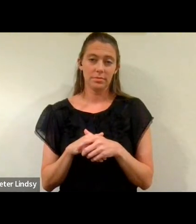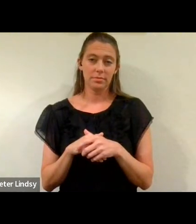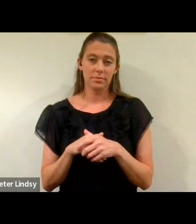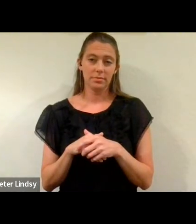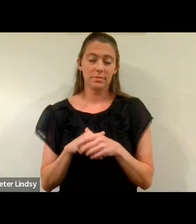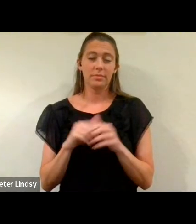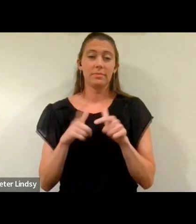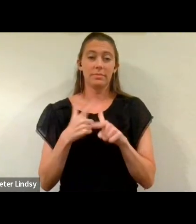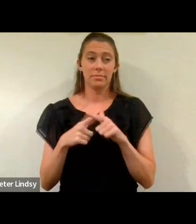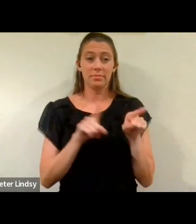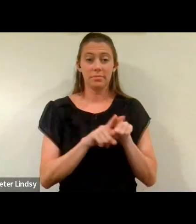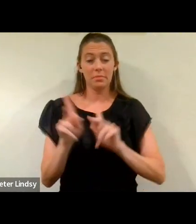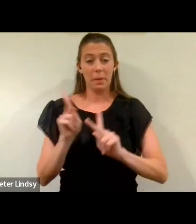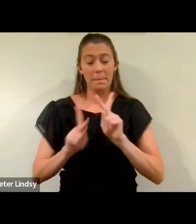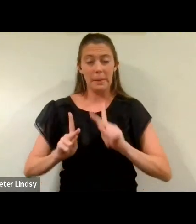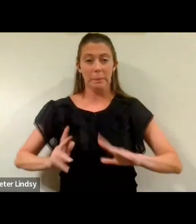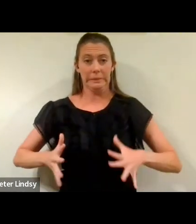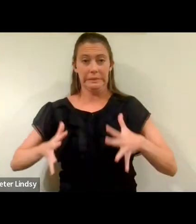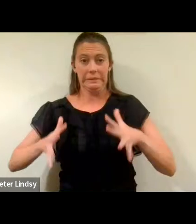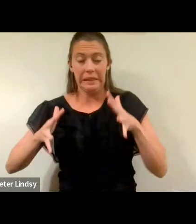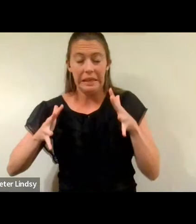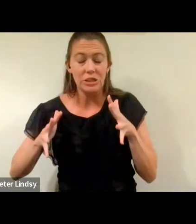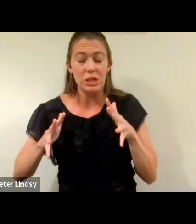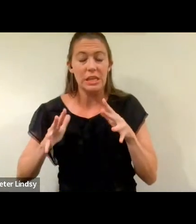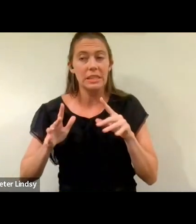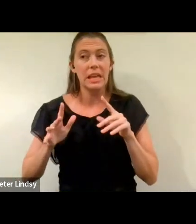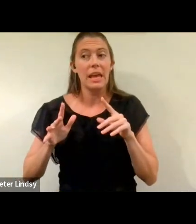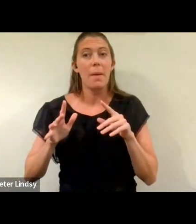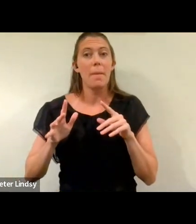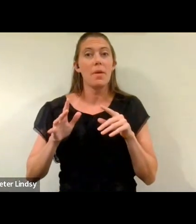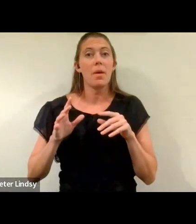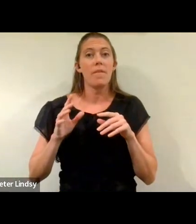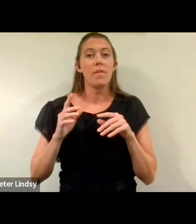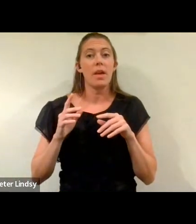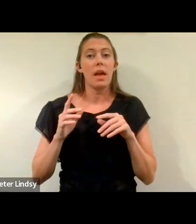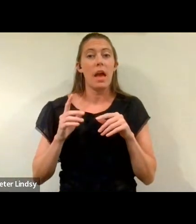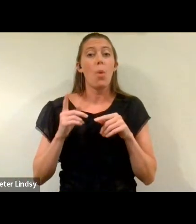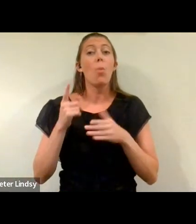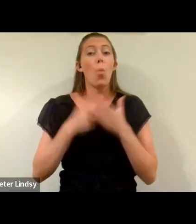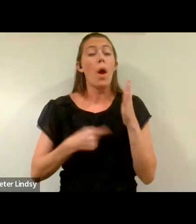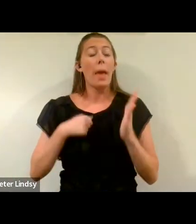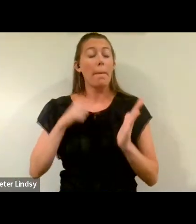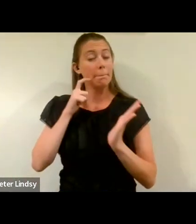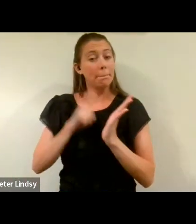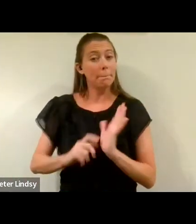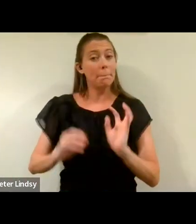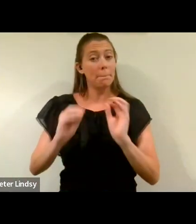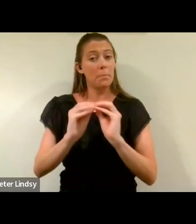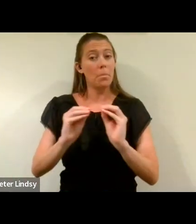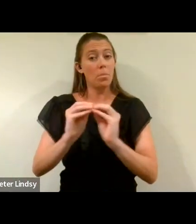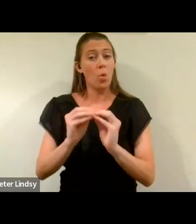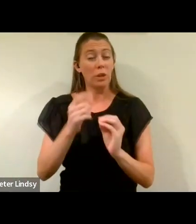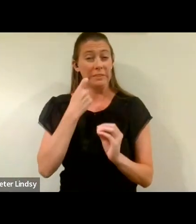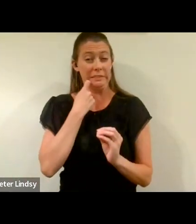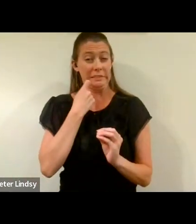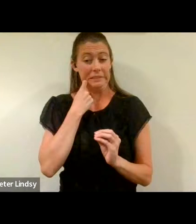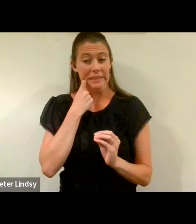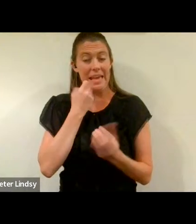angst that is really clear to me from here in the unincorporated communities is the economic concerns.